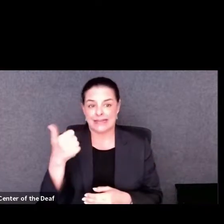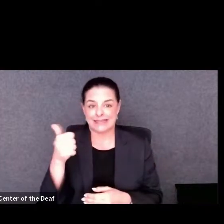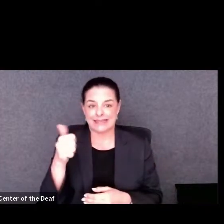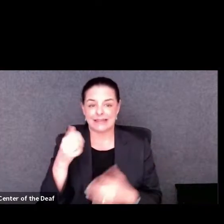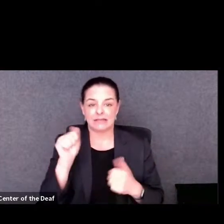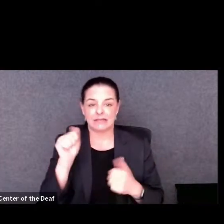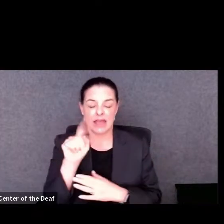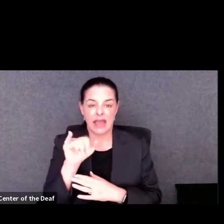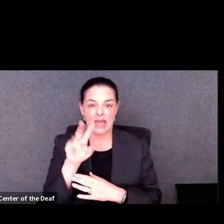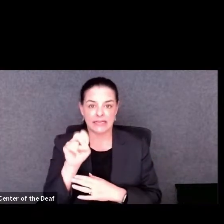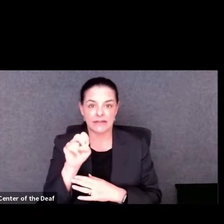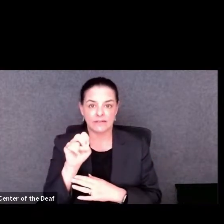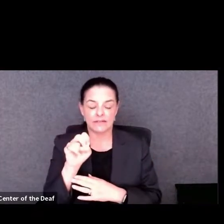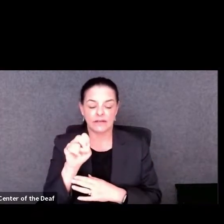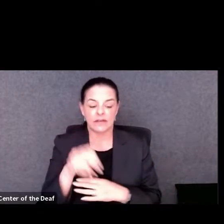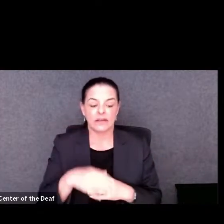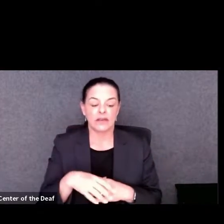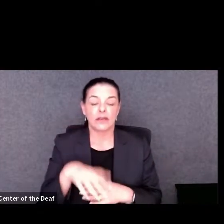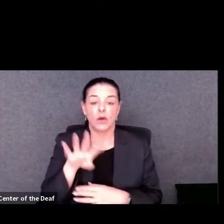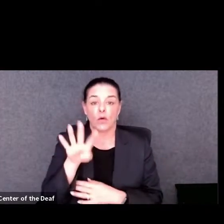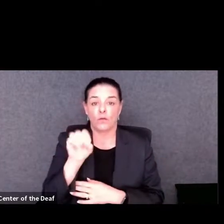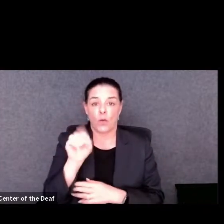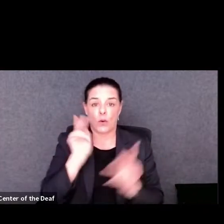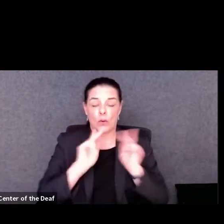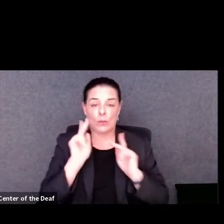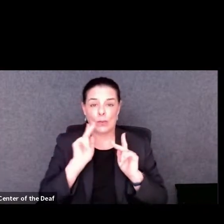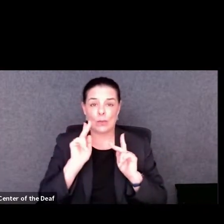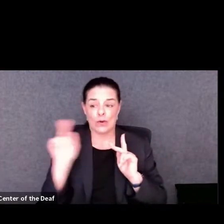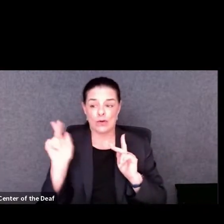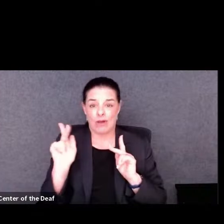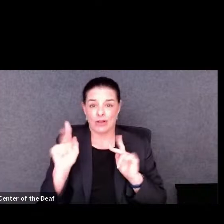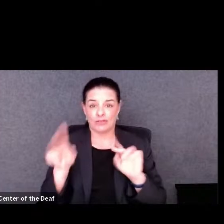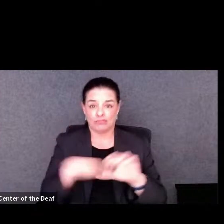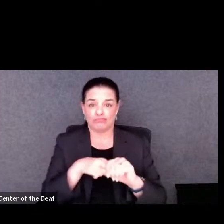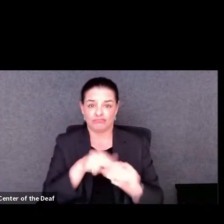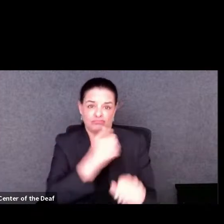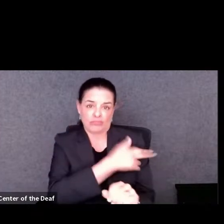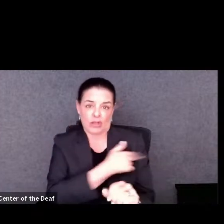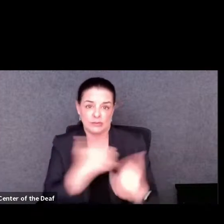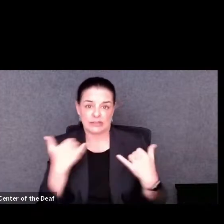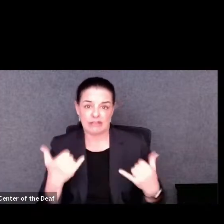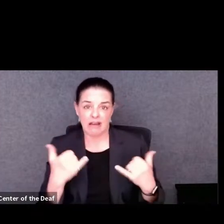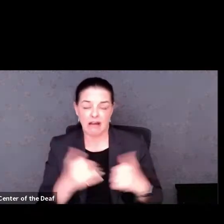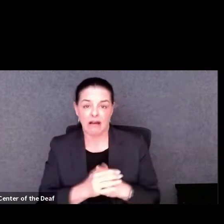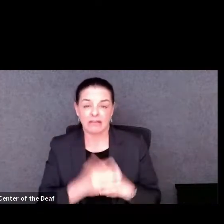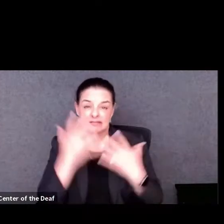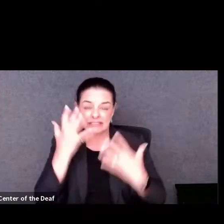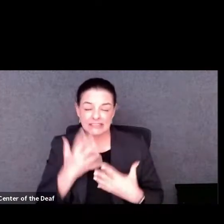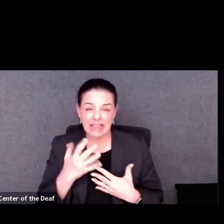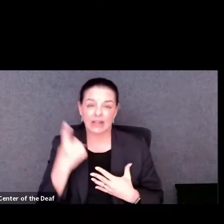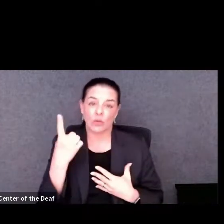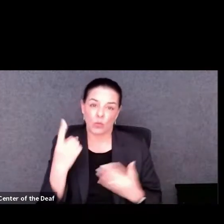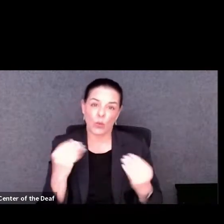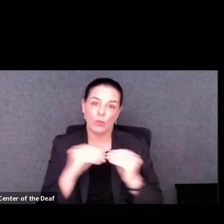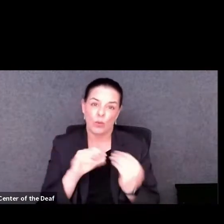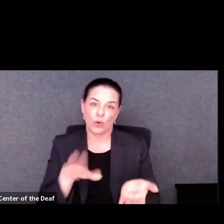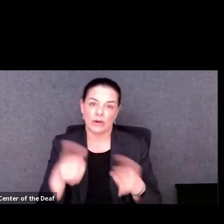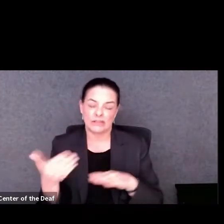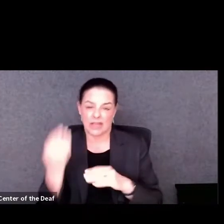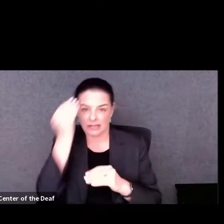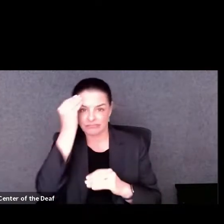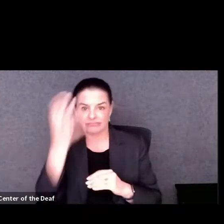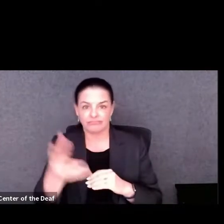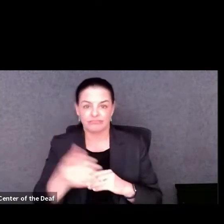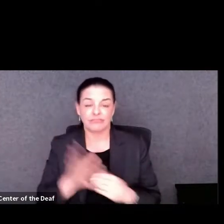1,110 are active cases. 40 Knox County residents are currently hospitalized. And sadly, we have 1 additional death to report